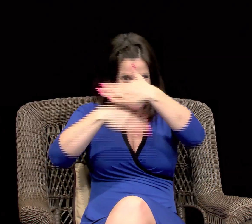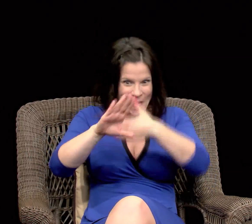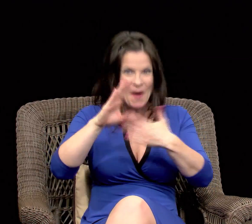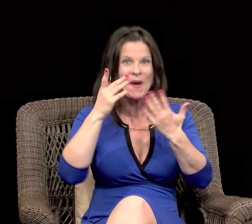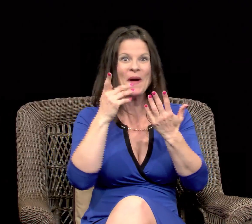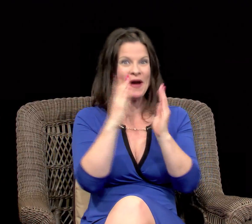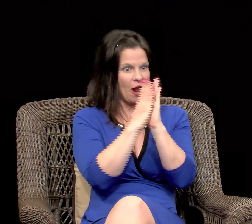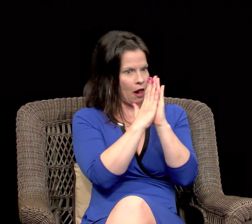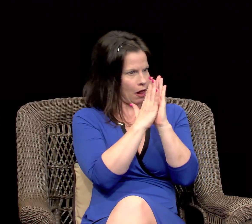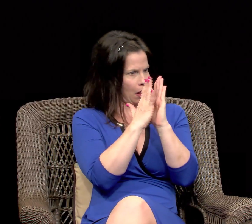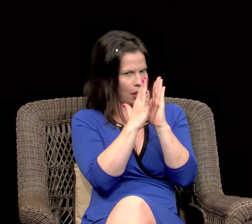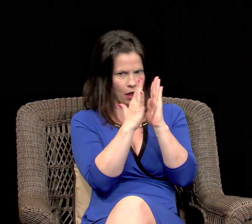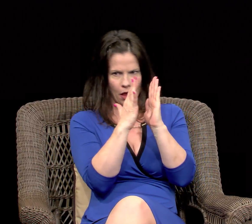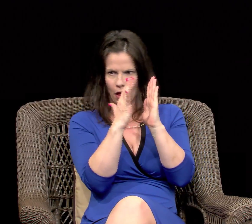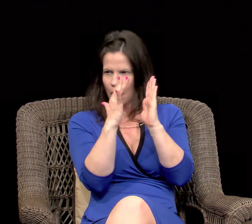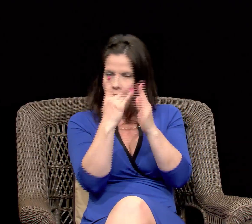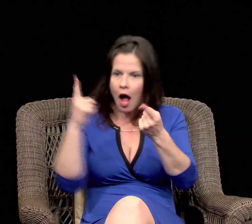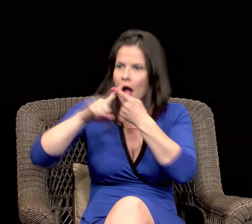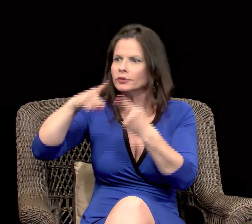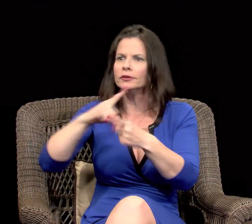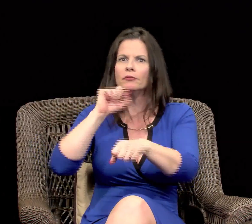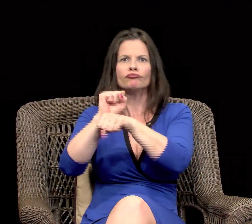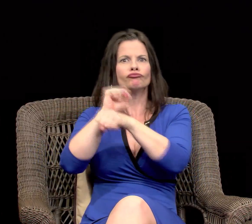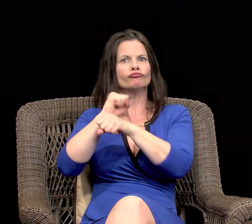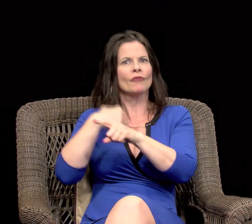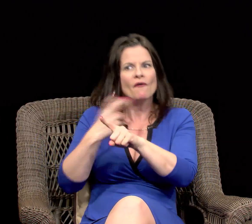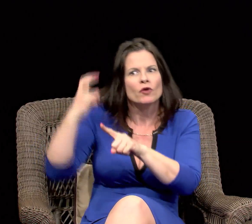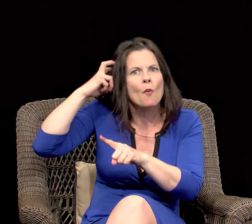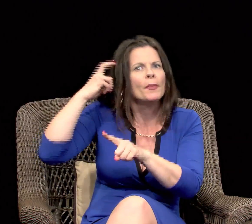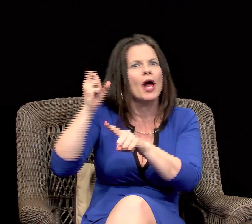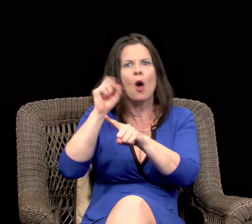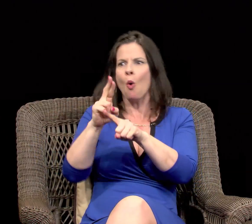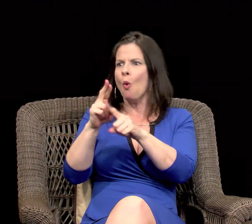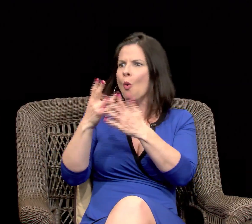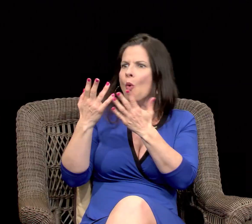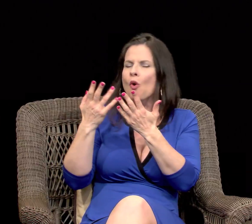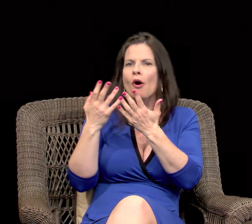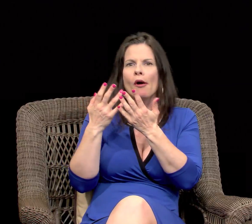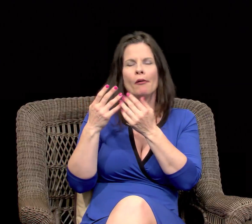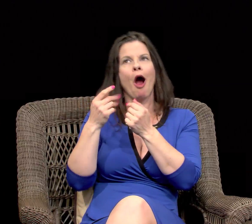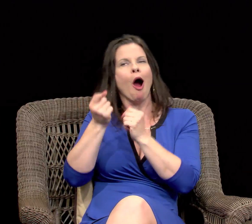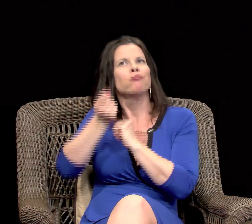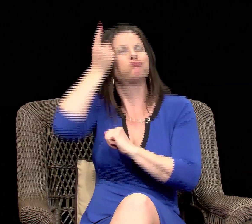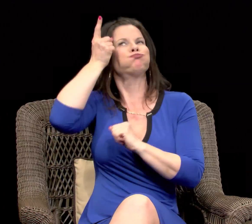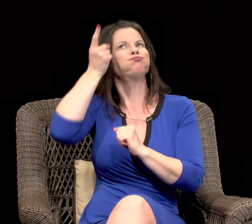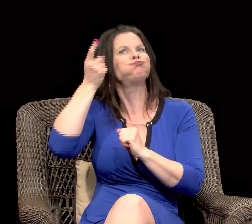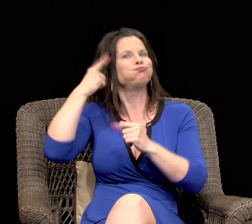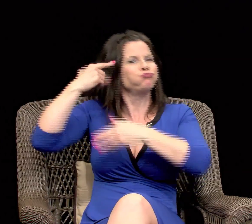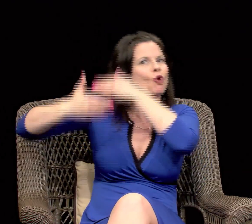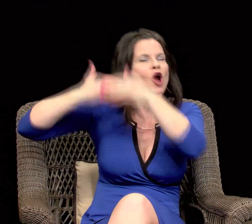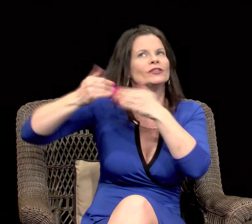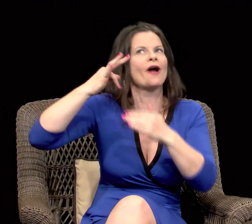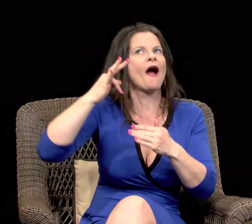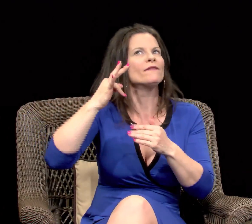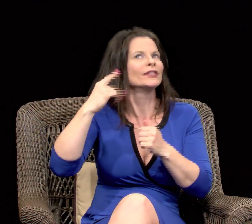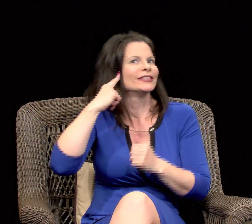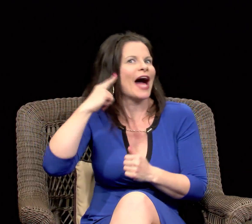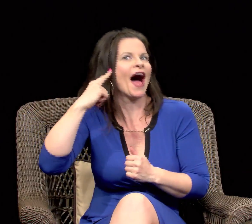yes, when babies are born, there is a window of opportunity prior to whether the child has a cochlear implant